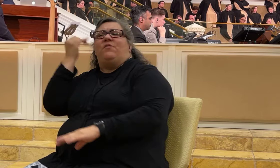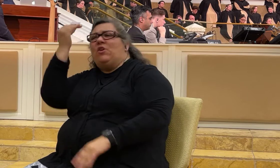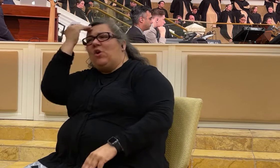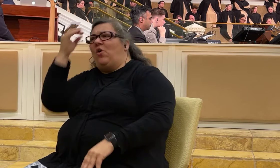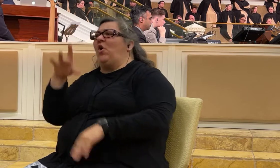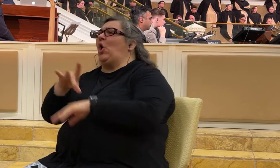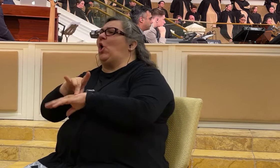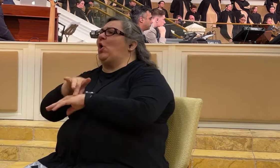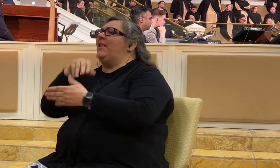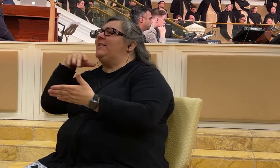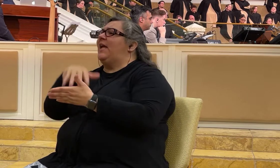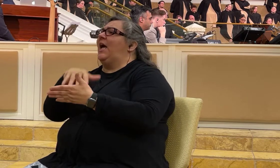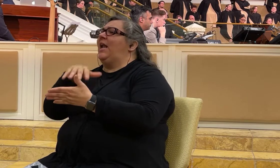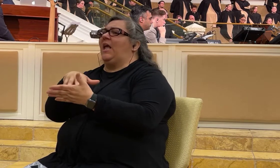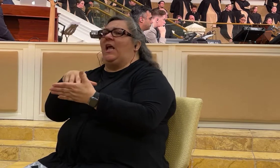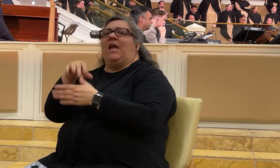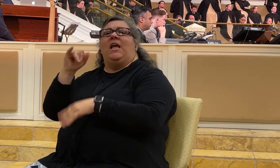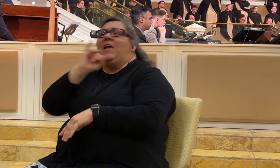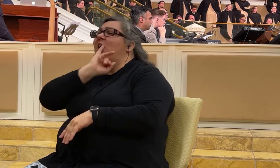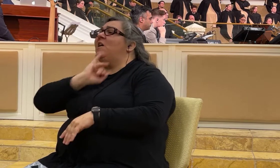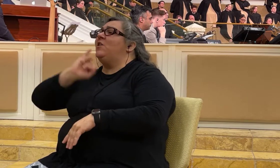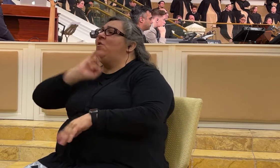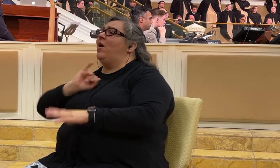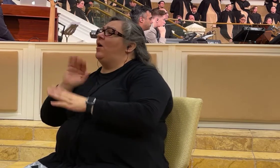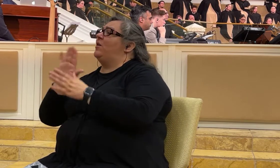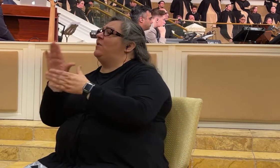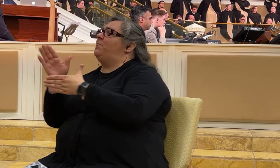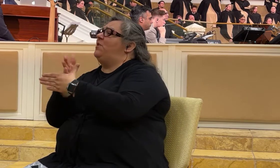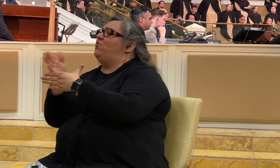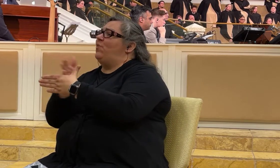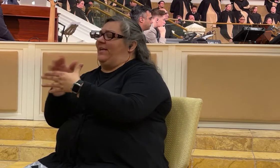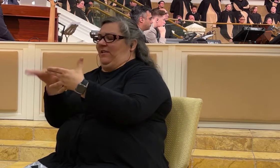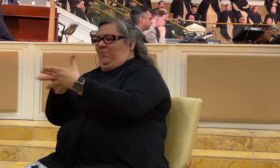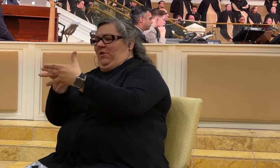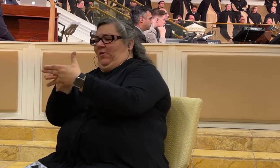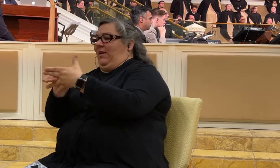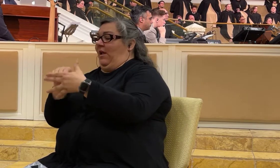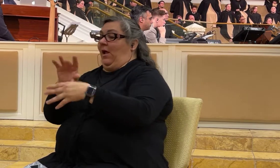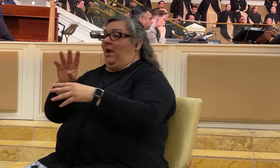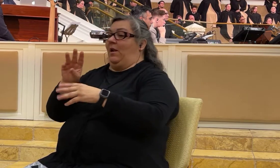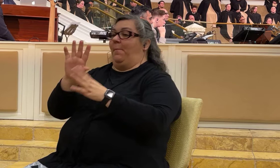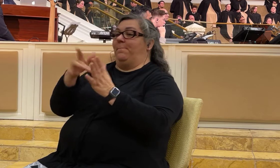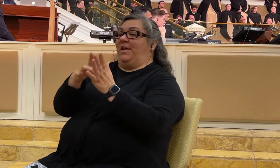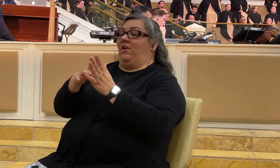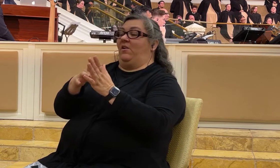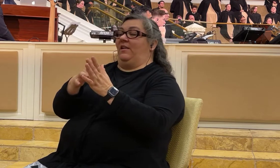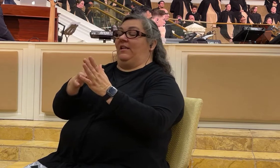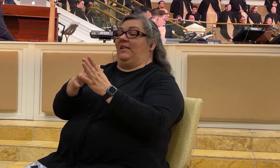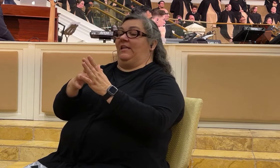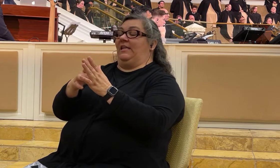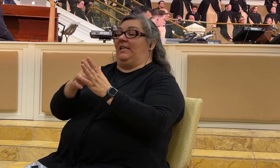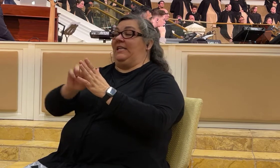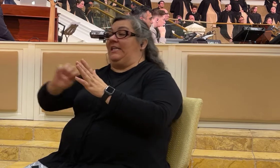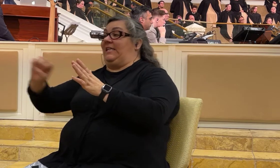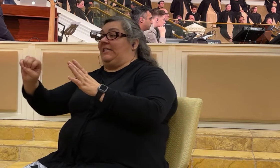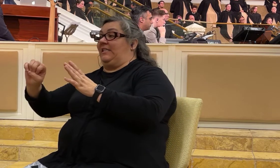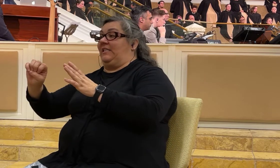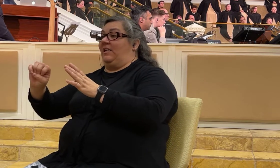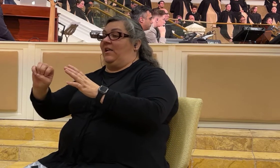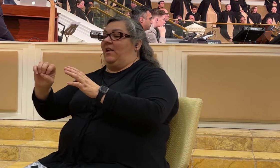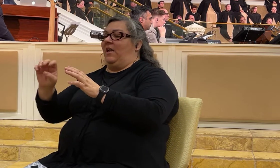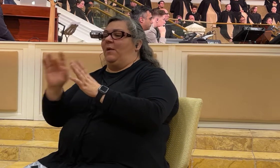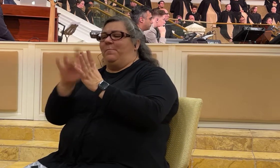geography, Israel is in the place between the Mideast and the Far East. It's in the